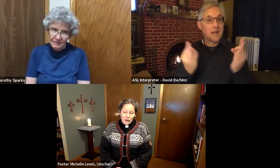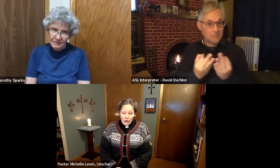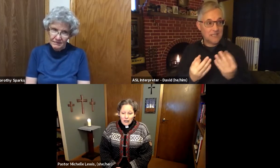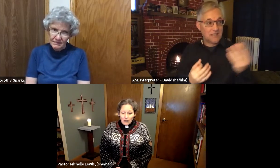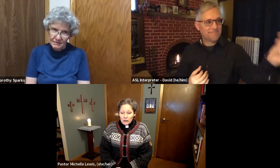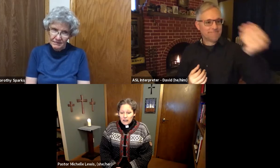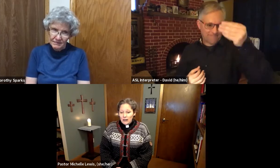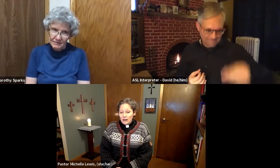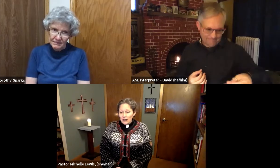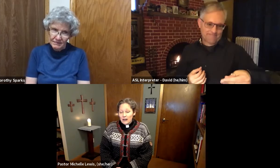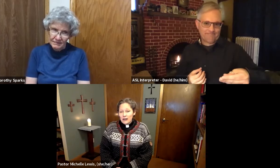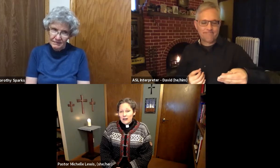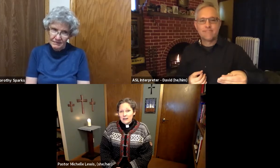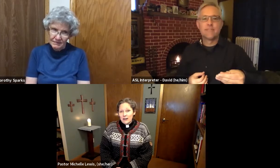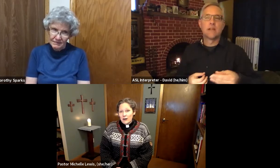It might be